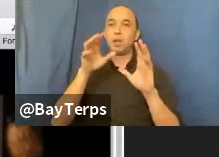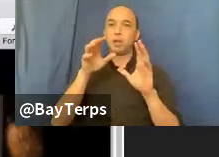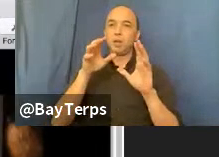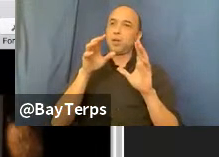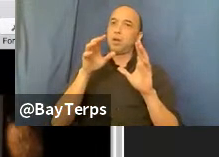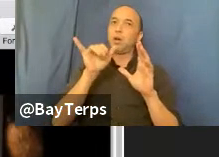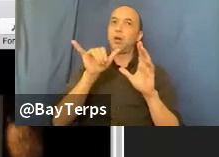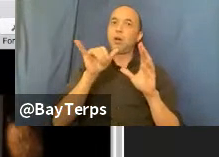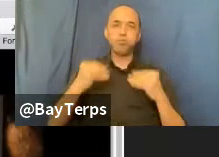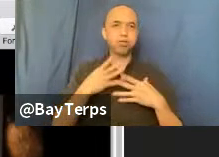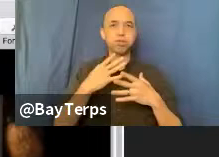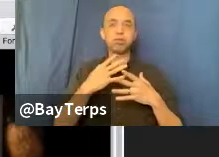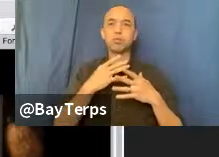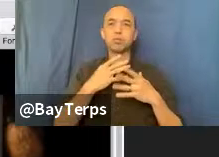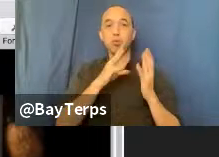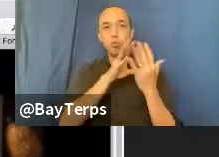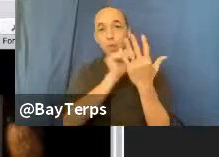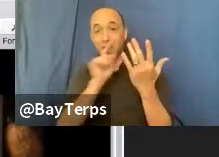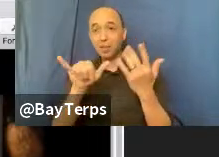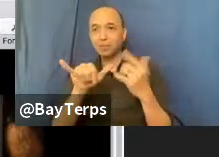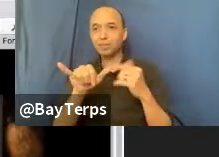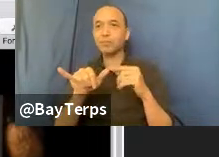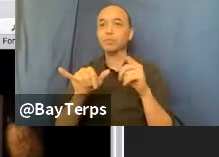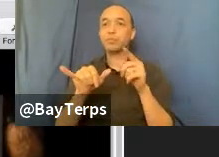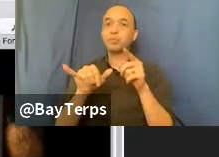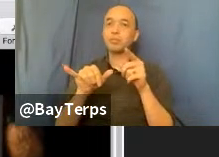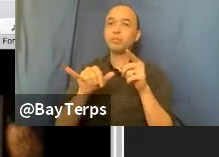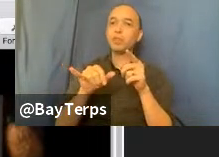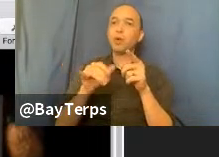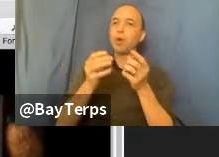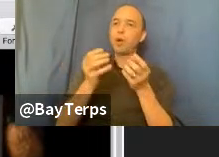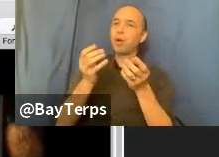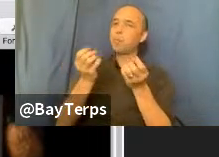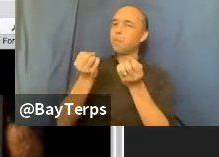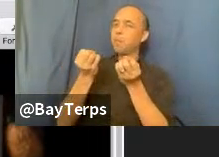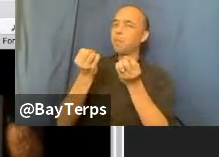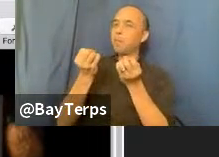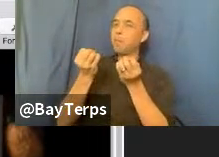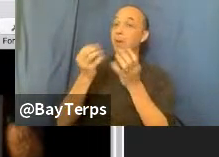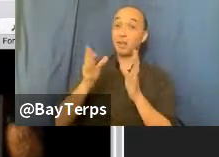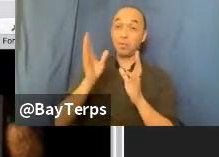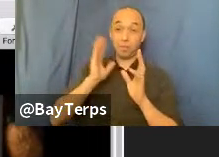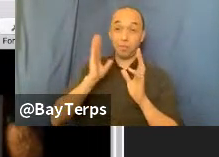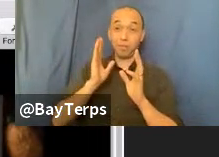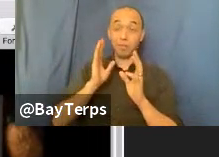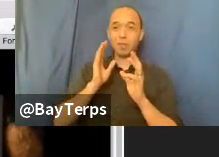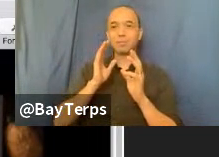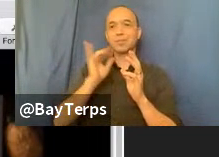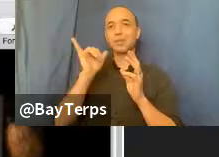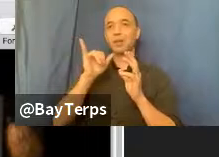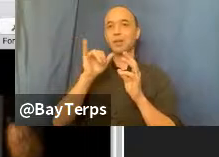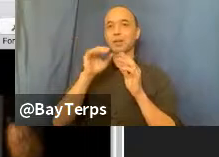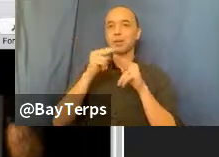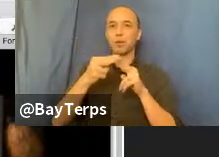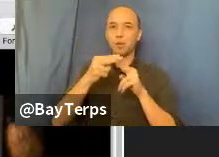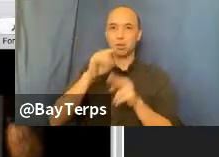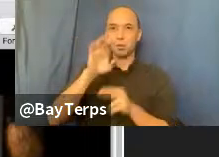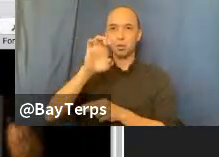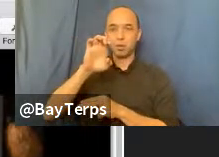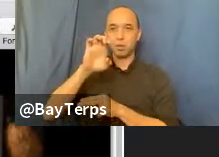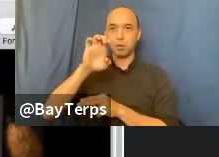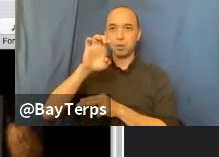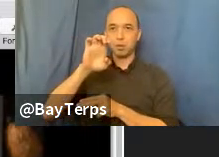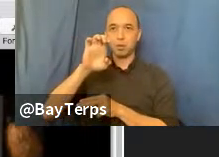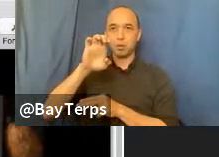were what we call our etching style, where we take a light bulb and we, oh, Berto has disappeared.